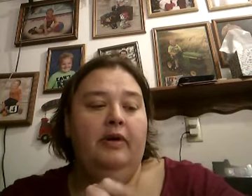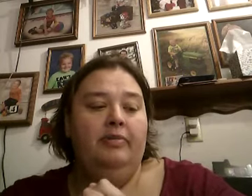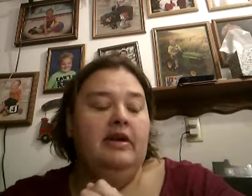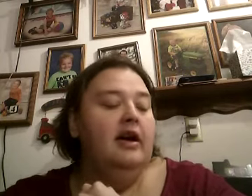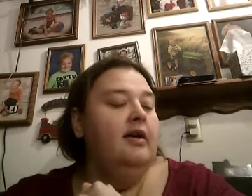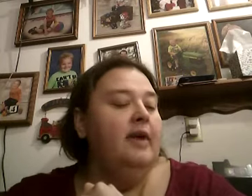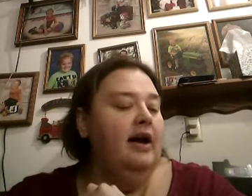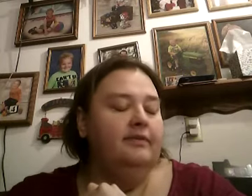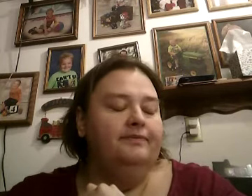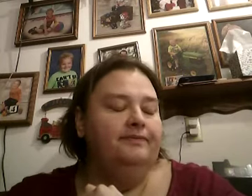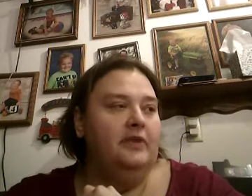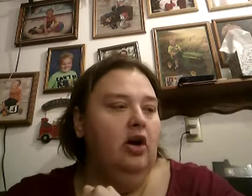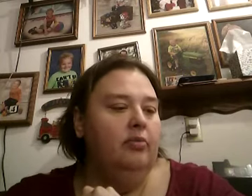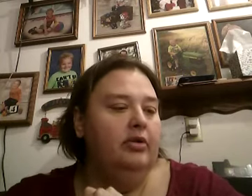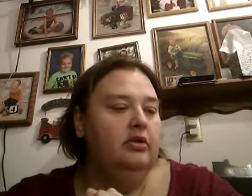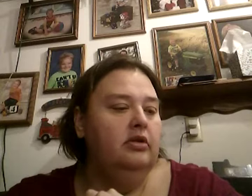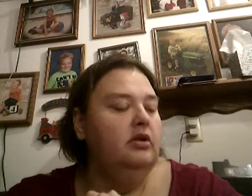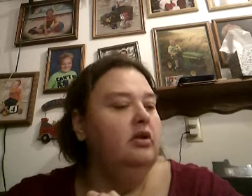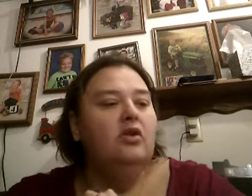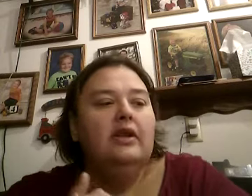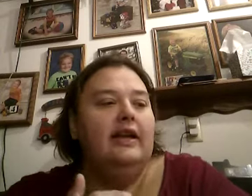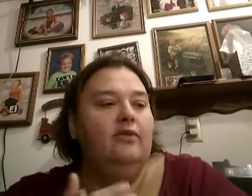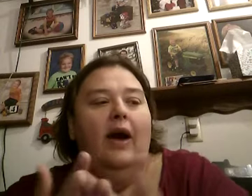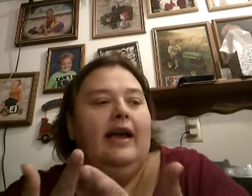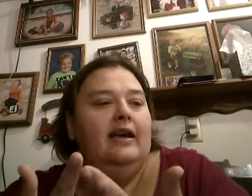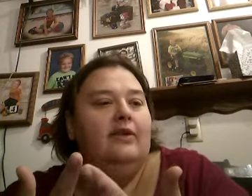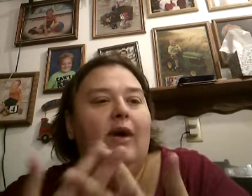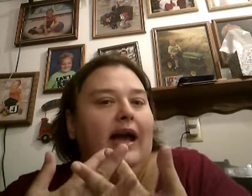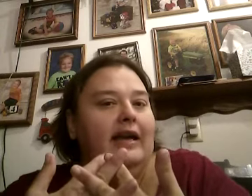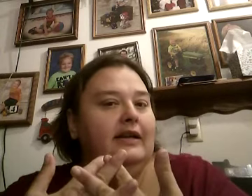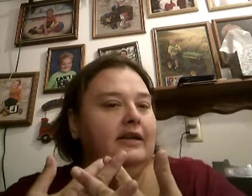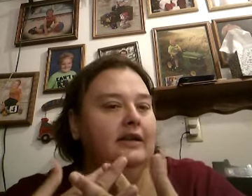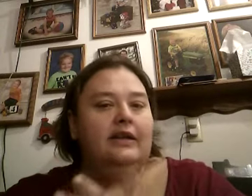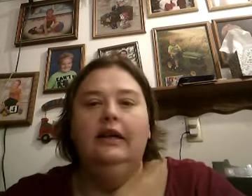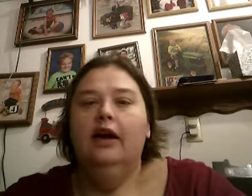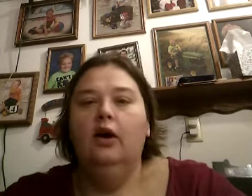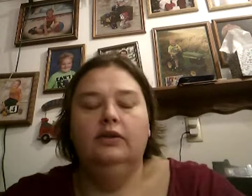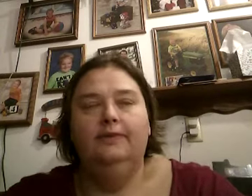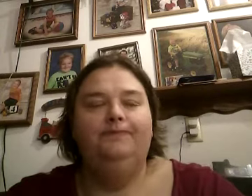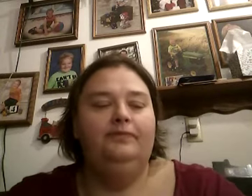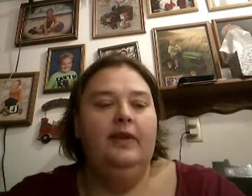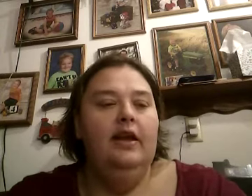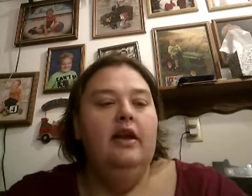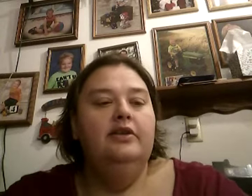puppy. Hope. Cool it. Why? Oh. So,